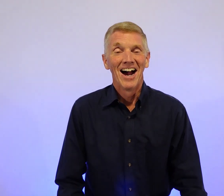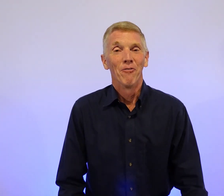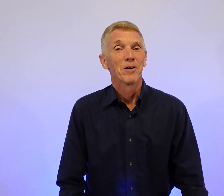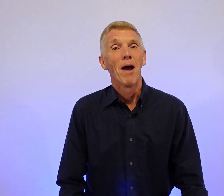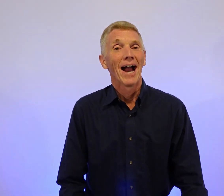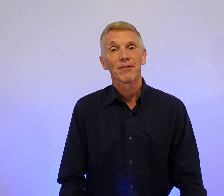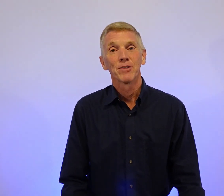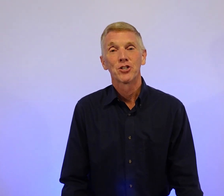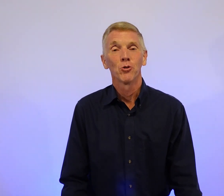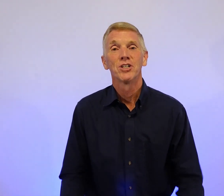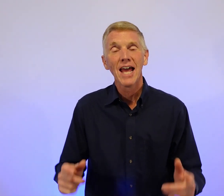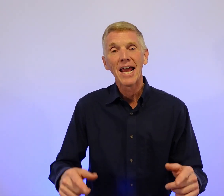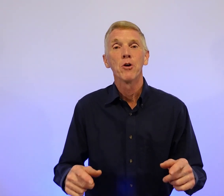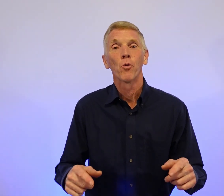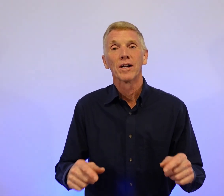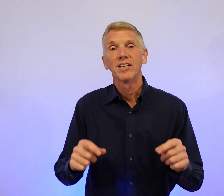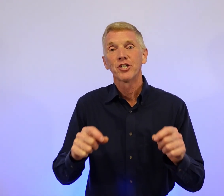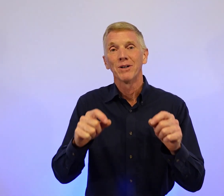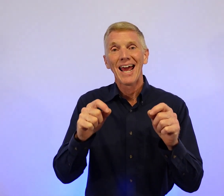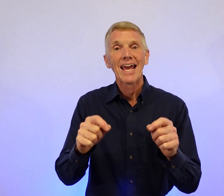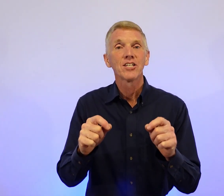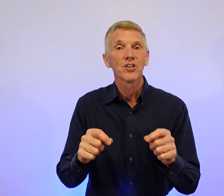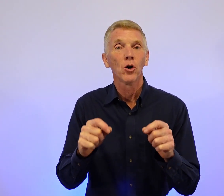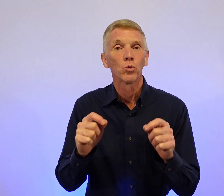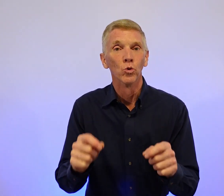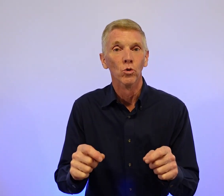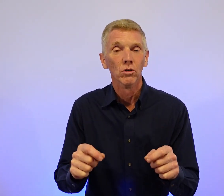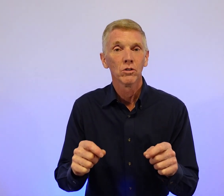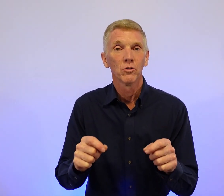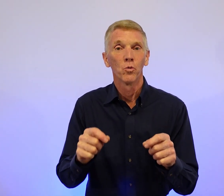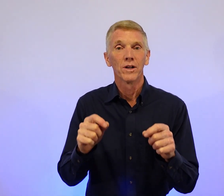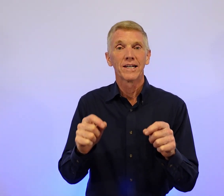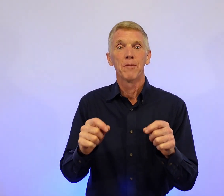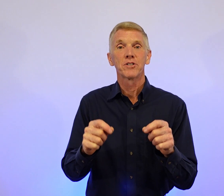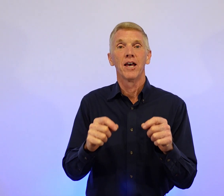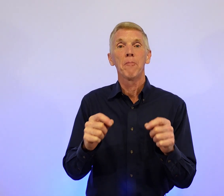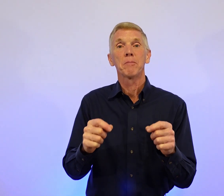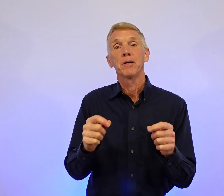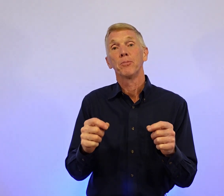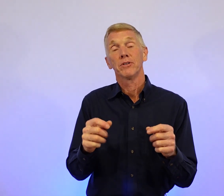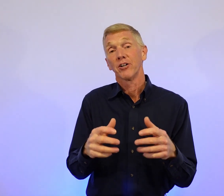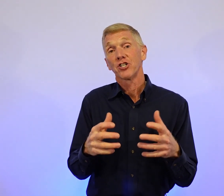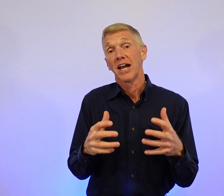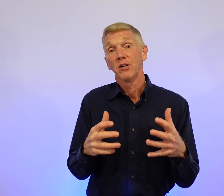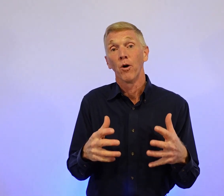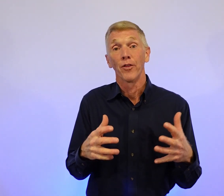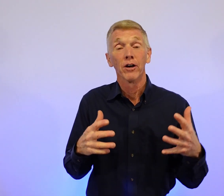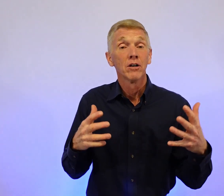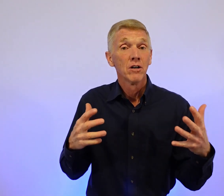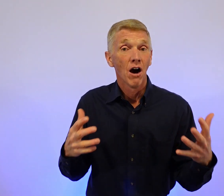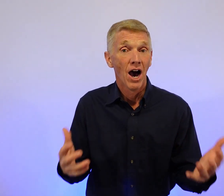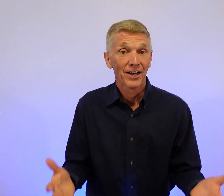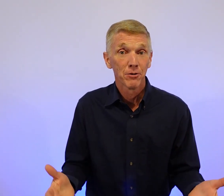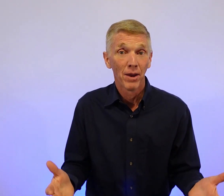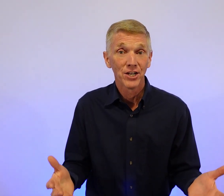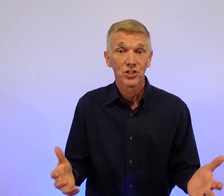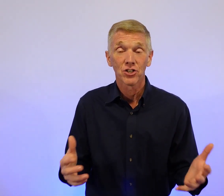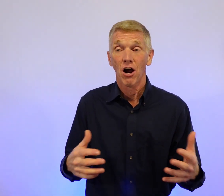Hi, welcome back. So today we're going to teach you an ASL rule when it comes to helping people and understanding what their occupations are,